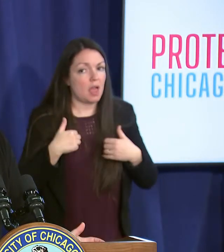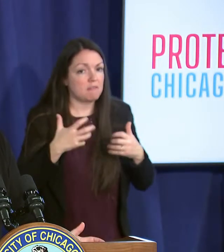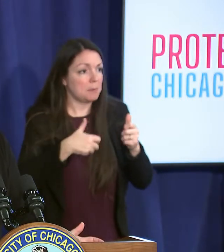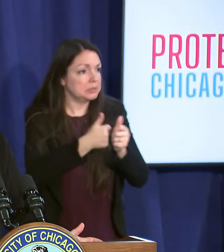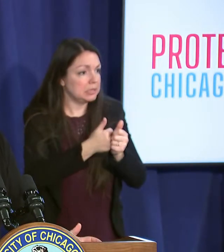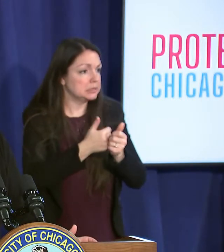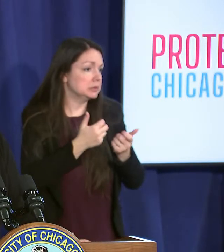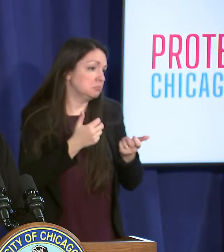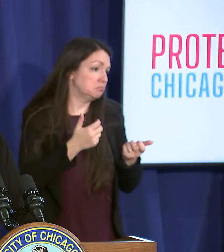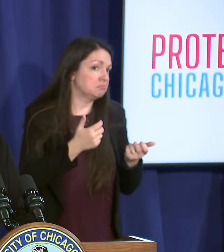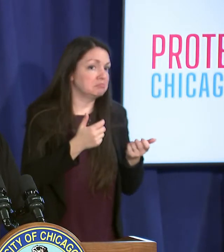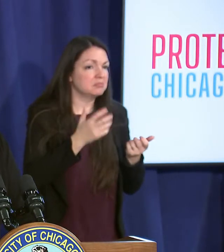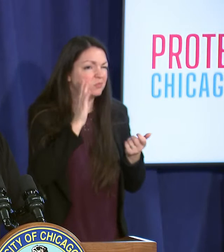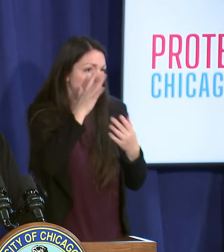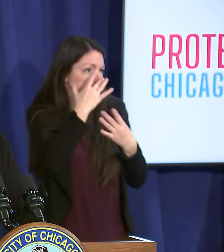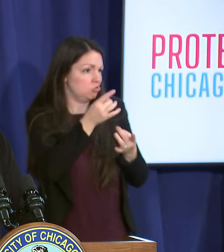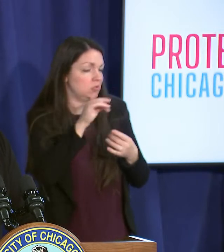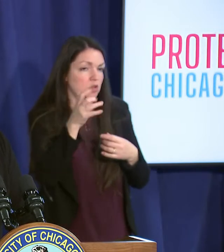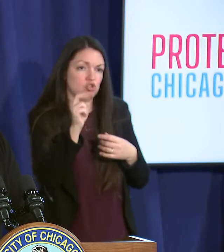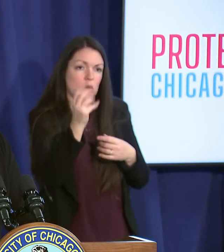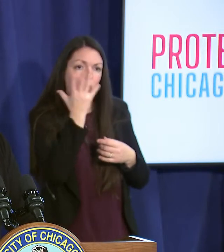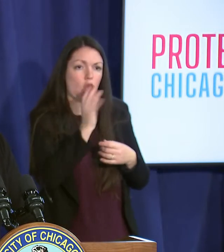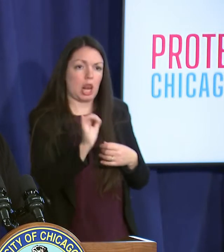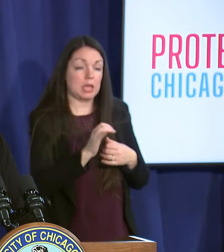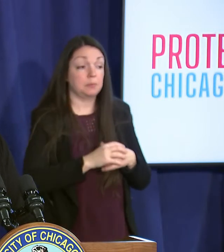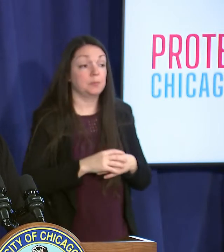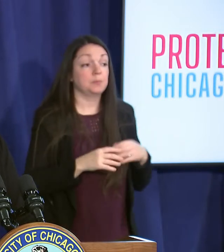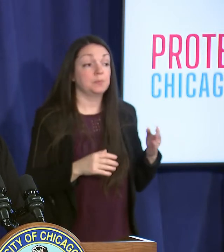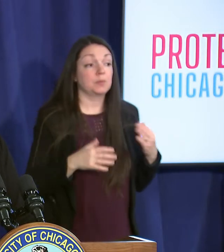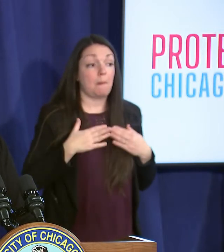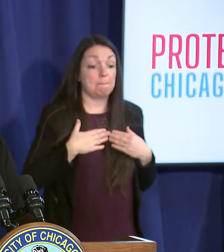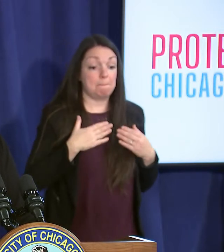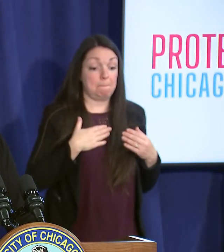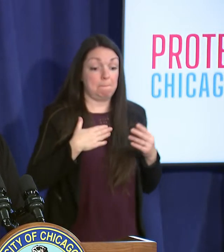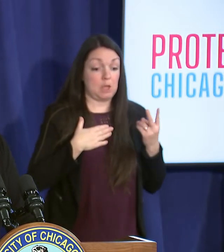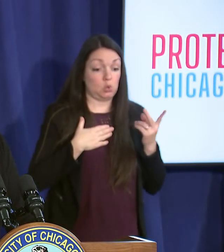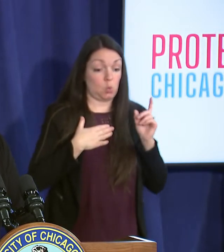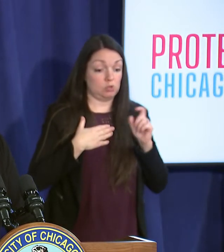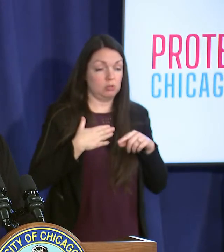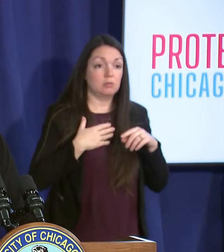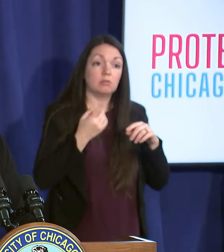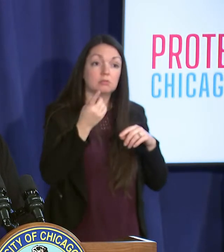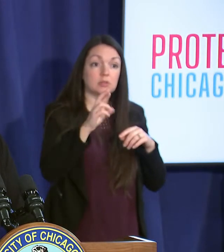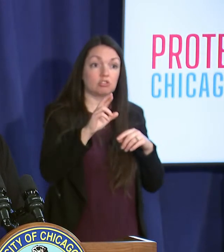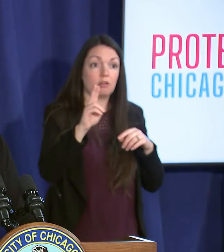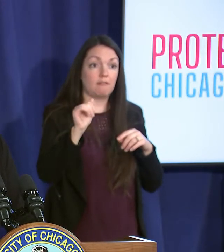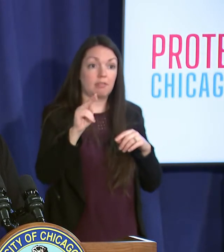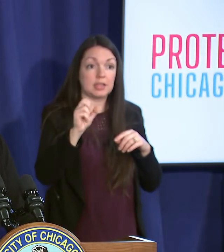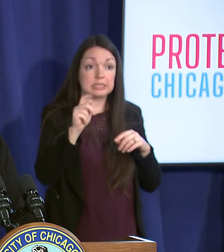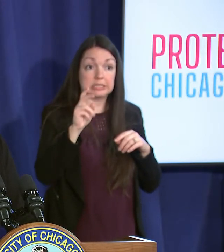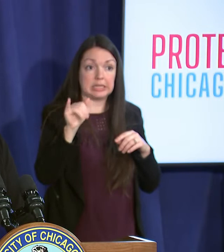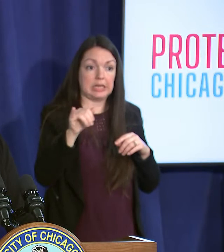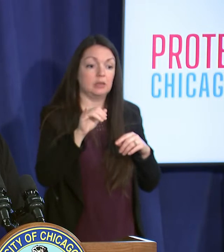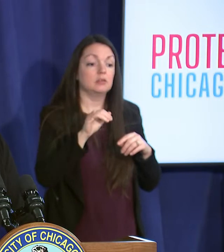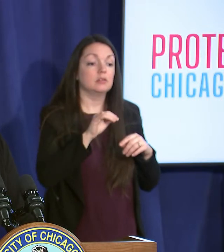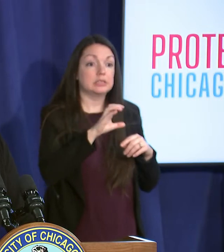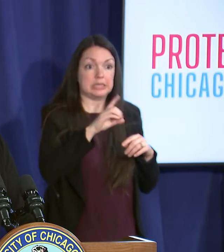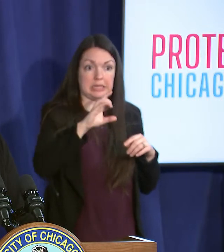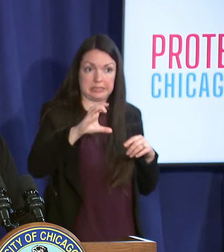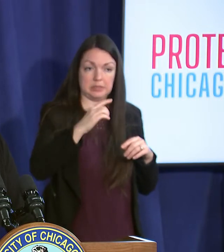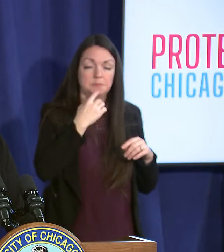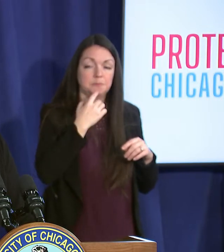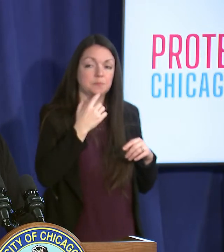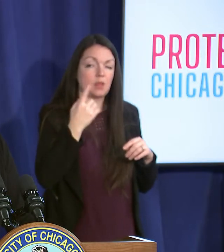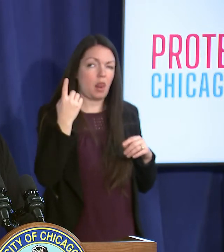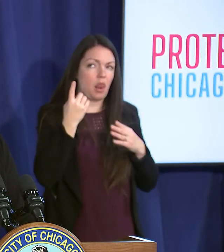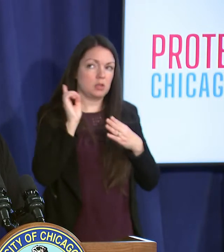updates. We'll be interested in what our January updates look like. All right, mine too. Dr. Walensky with the CDC said last week in her update that